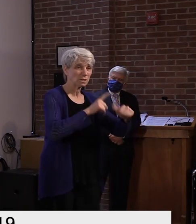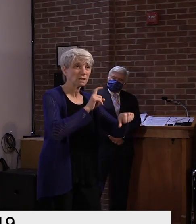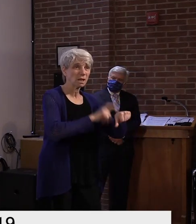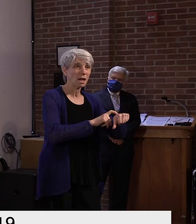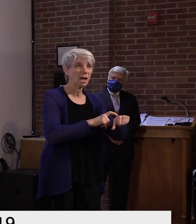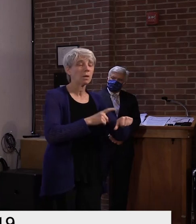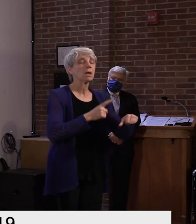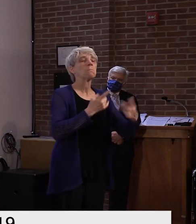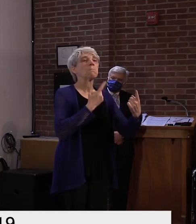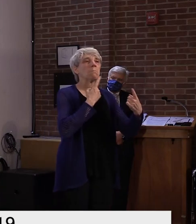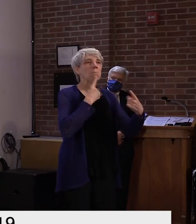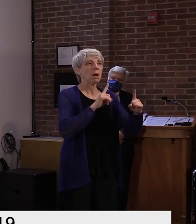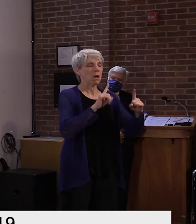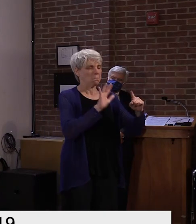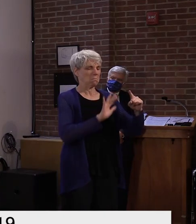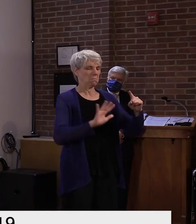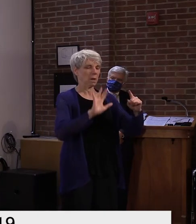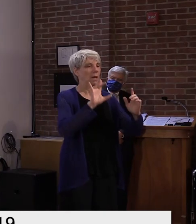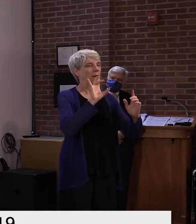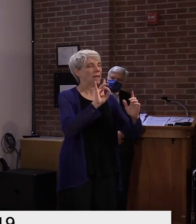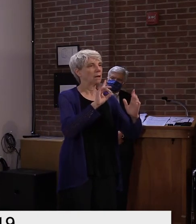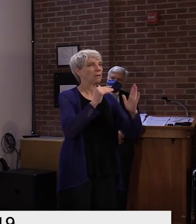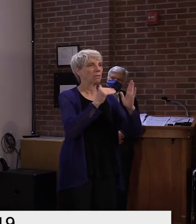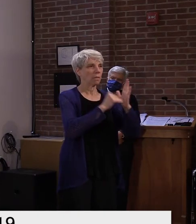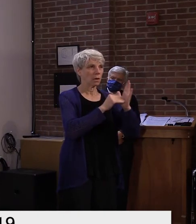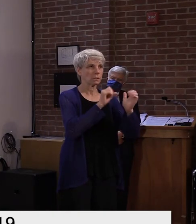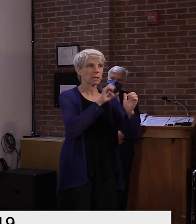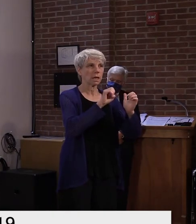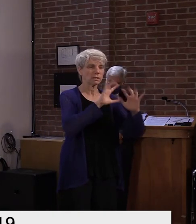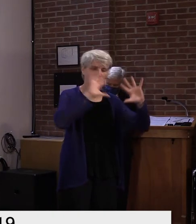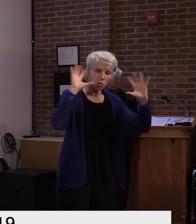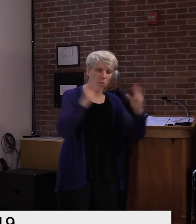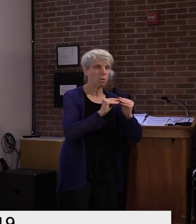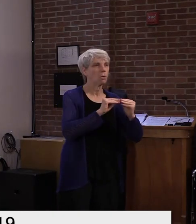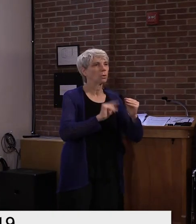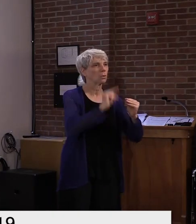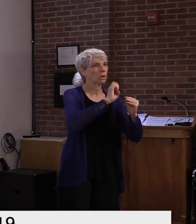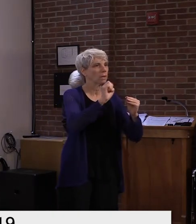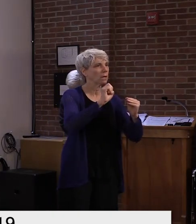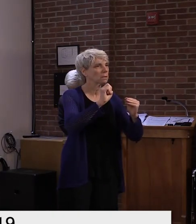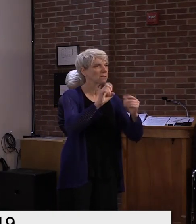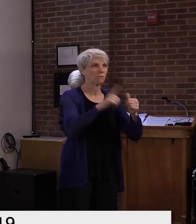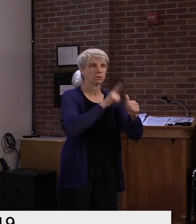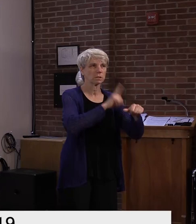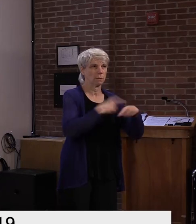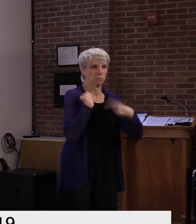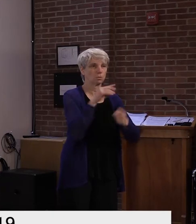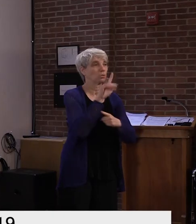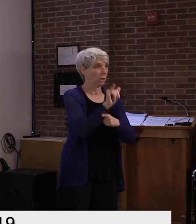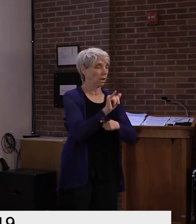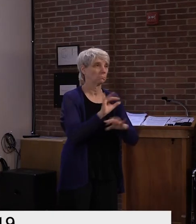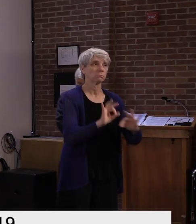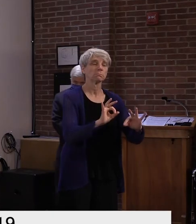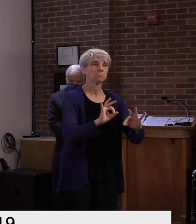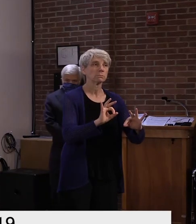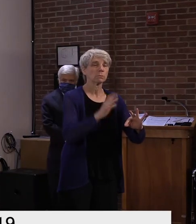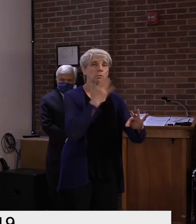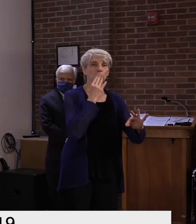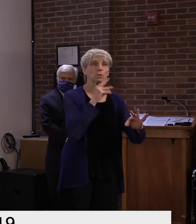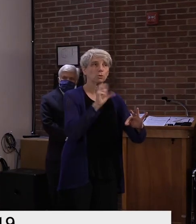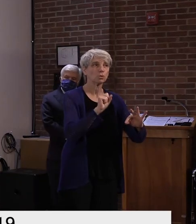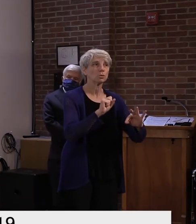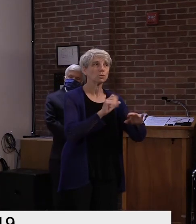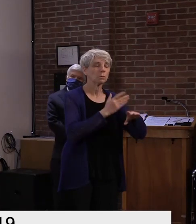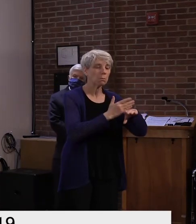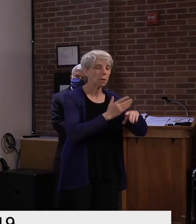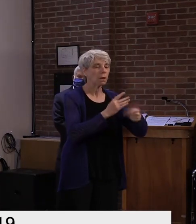about just over 8,000 cases for the week since early July. So again, a nice continued trend downward. We see